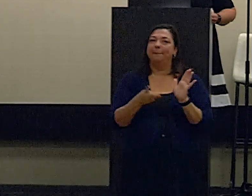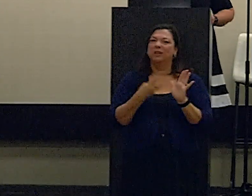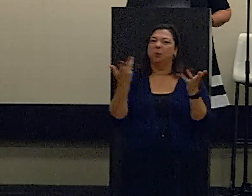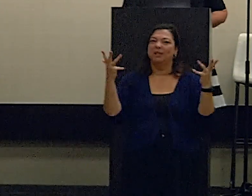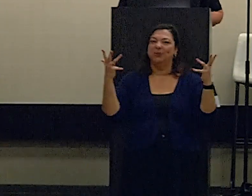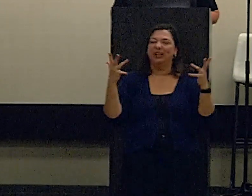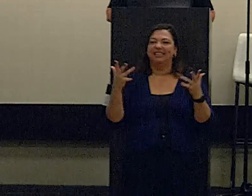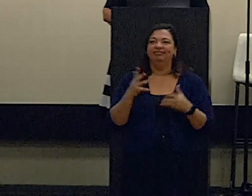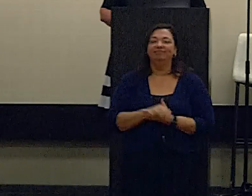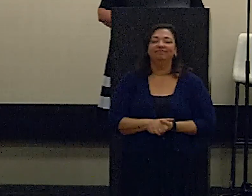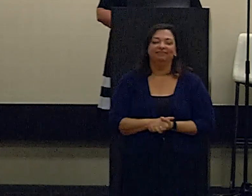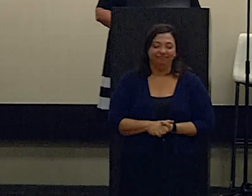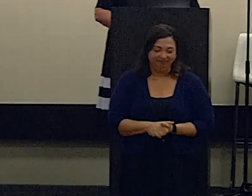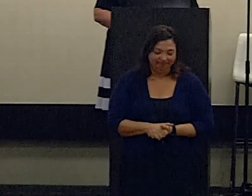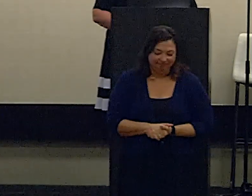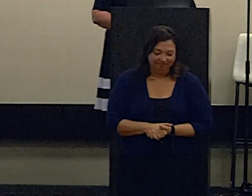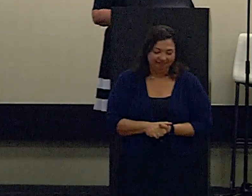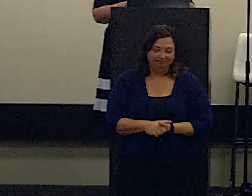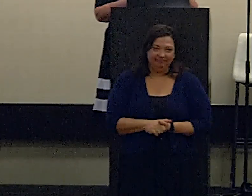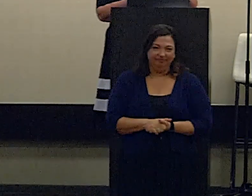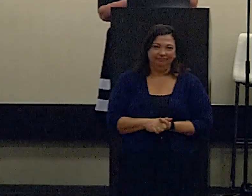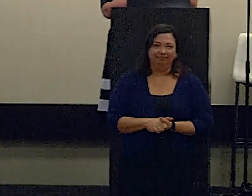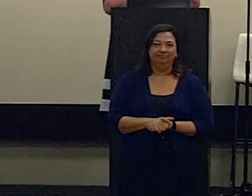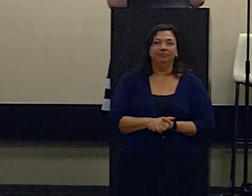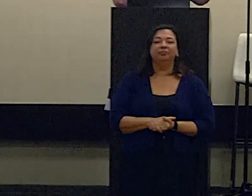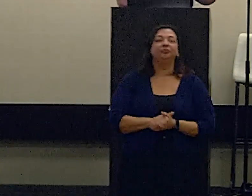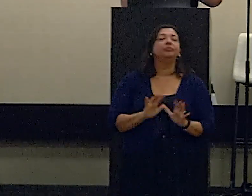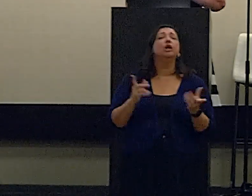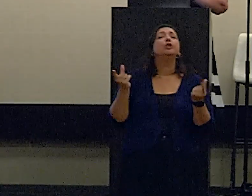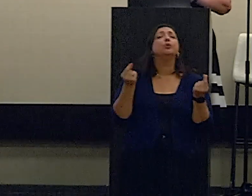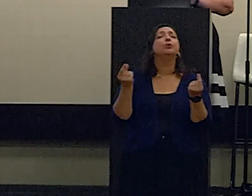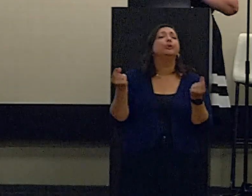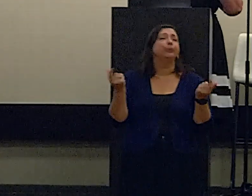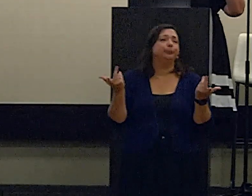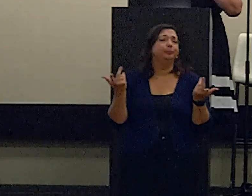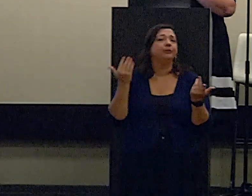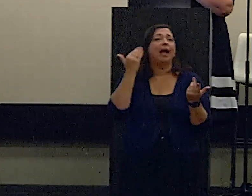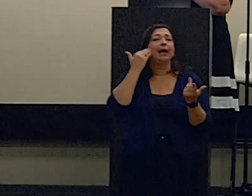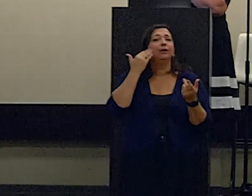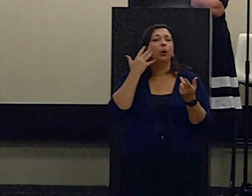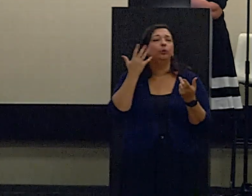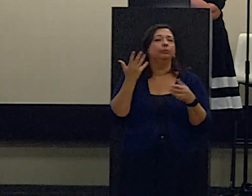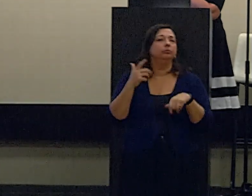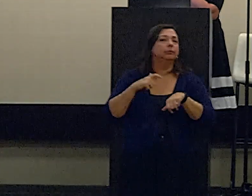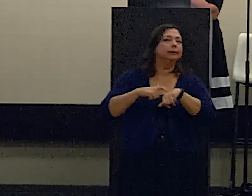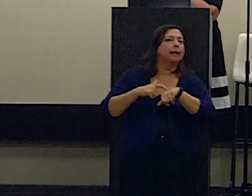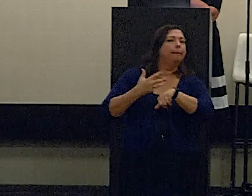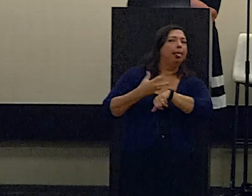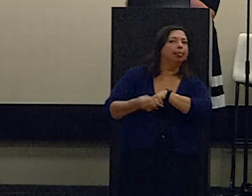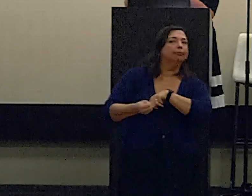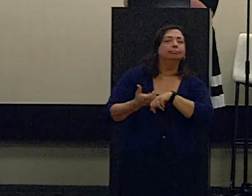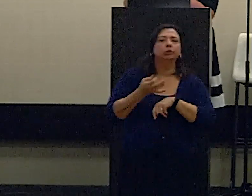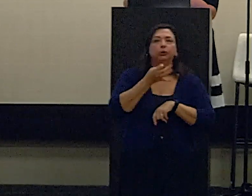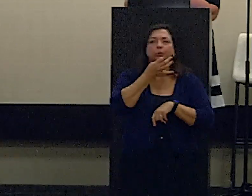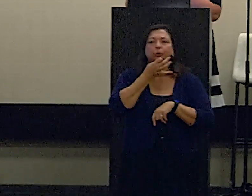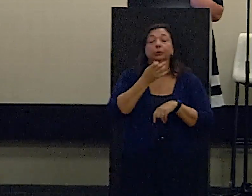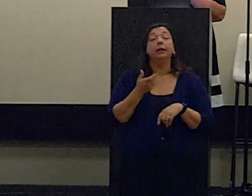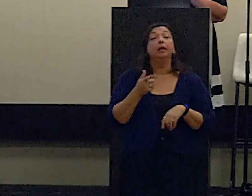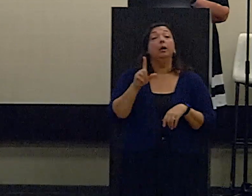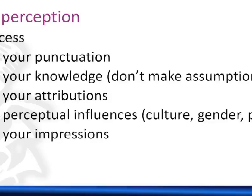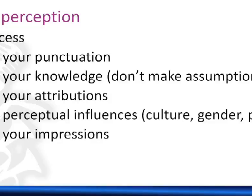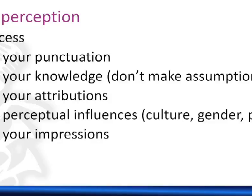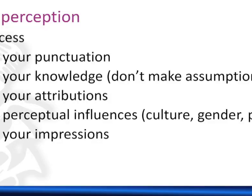twice. Not lying. So what do we need to do? I know I'm running short on time. We need to